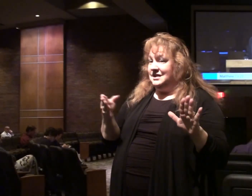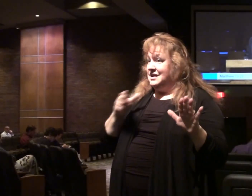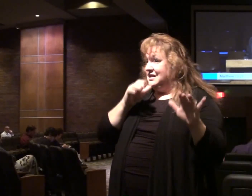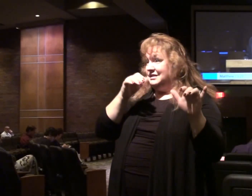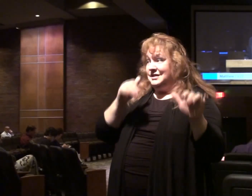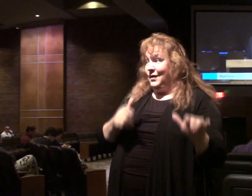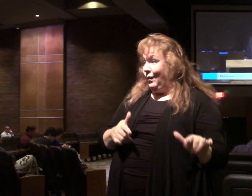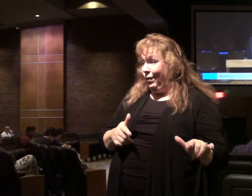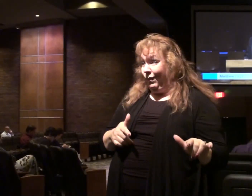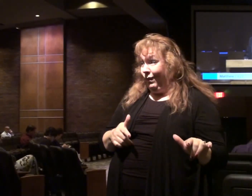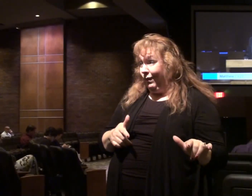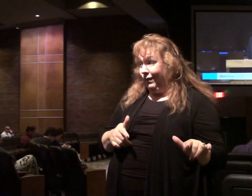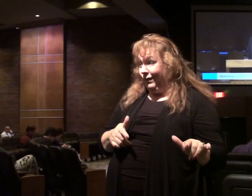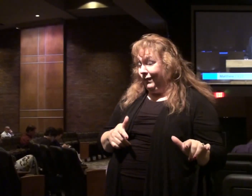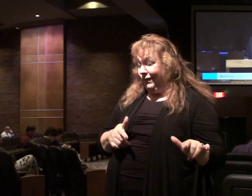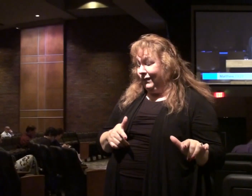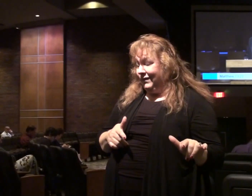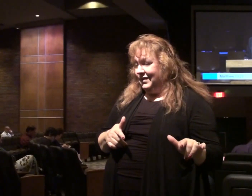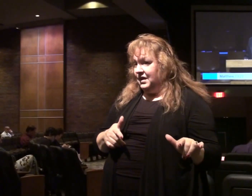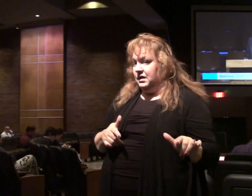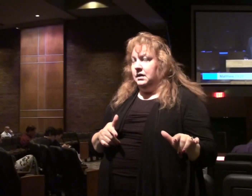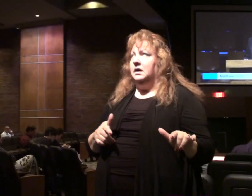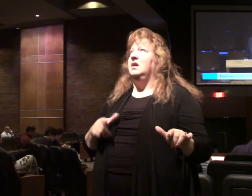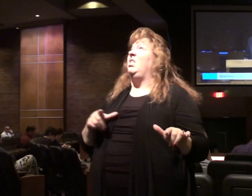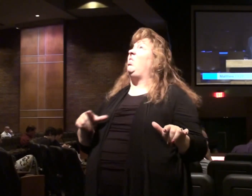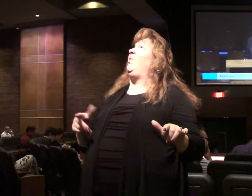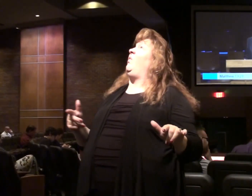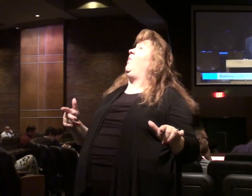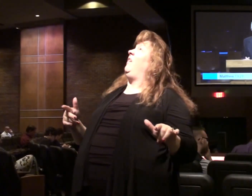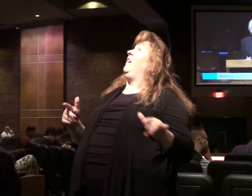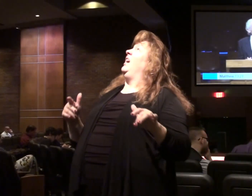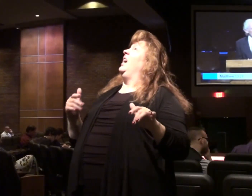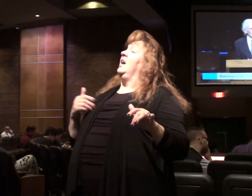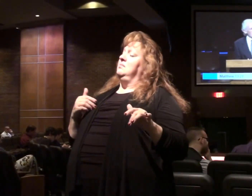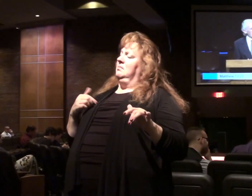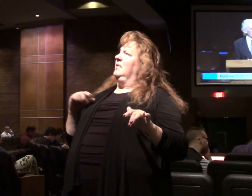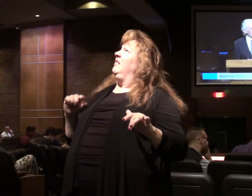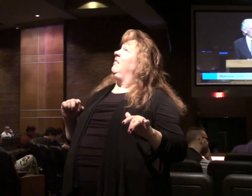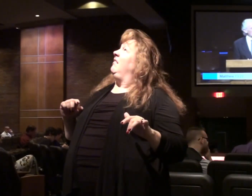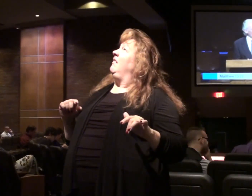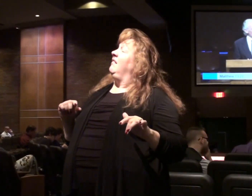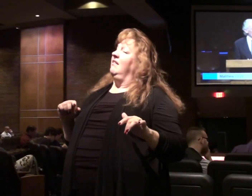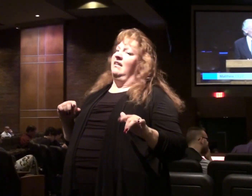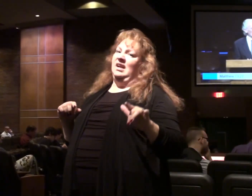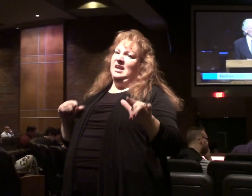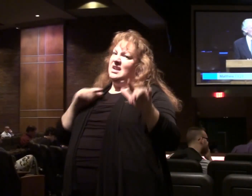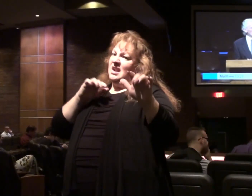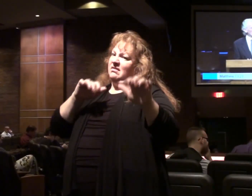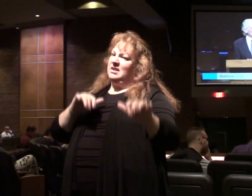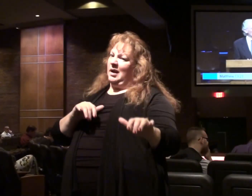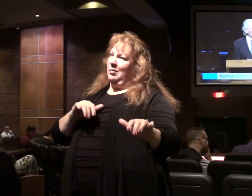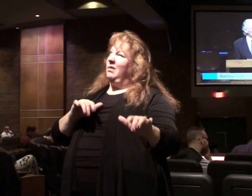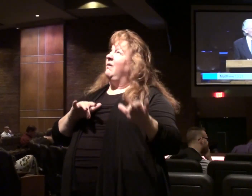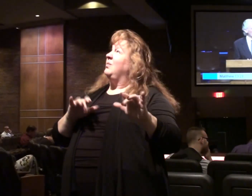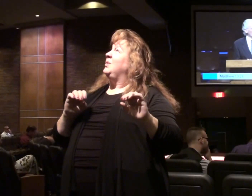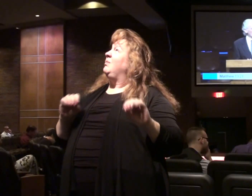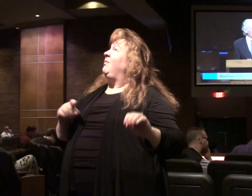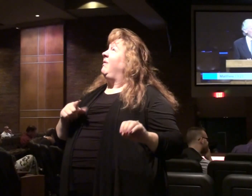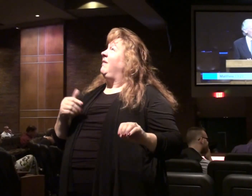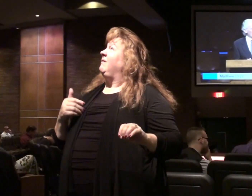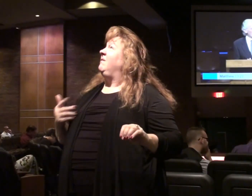they produced. I say, Lord, how could I do so little? And he didn't even have a typewriter, let alone a computer.